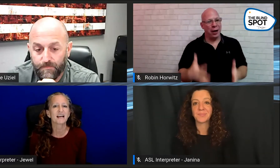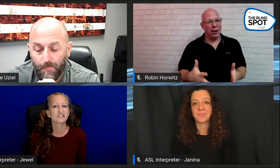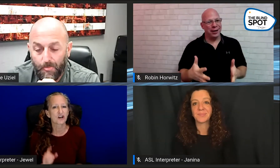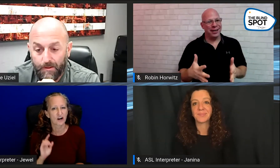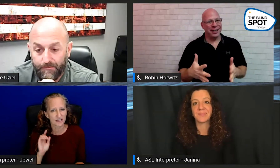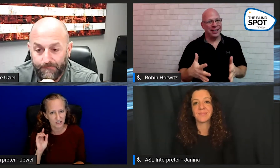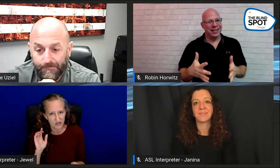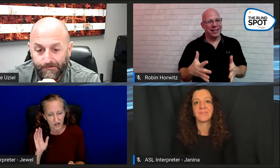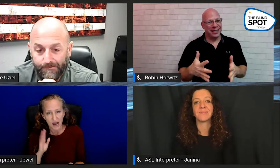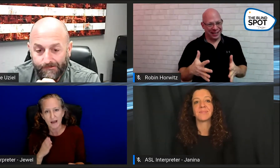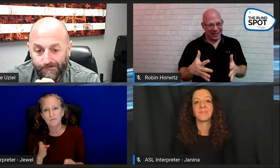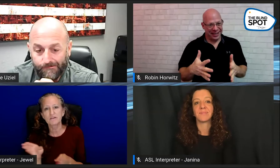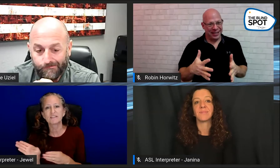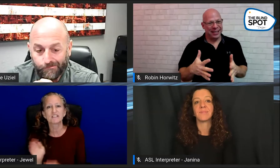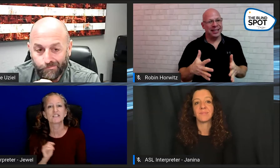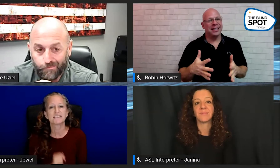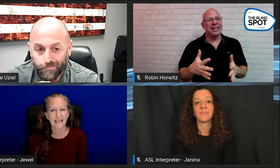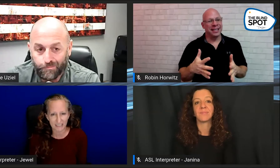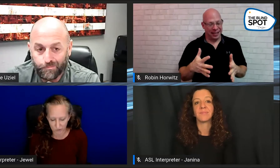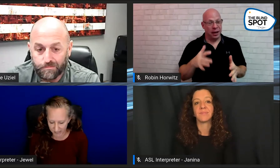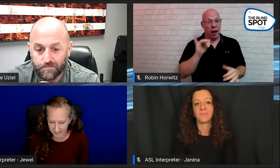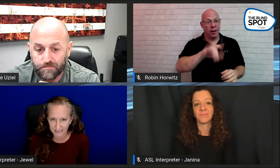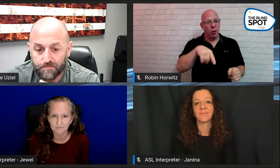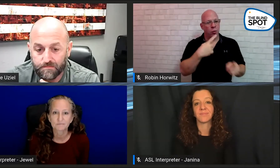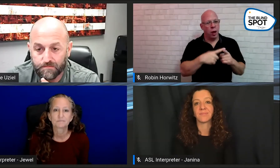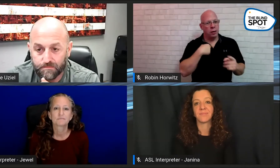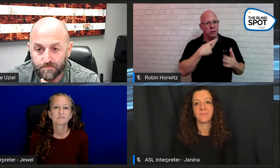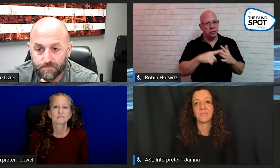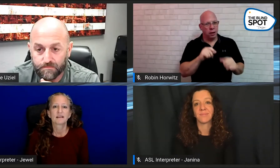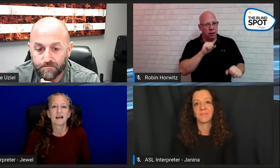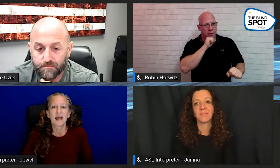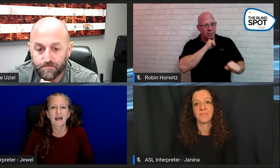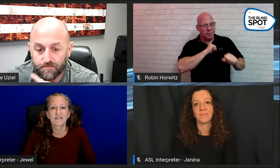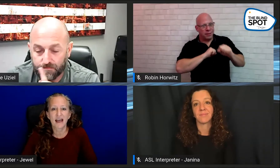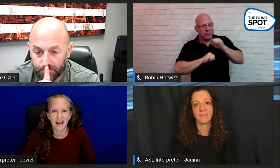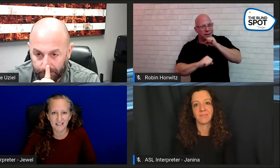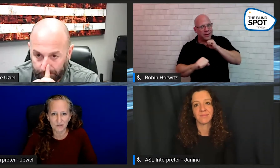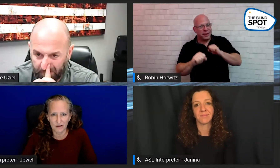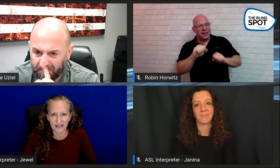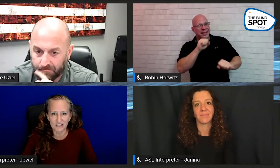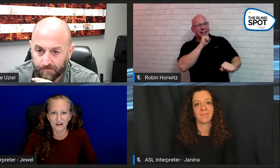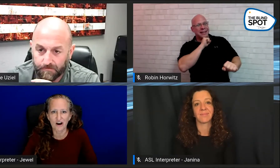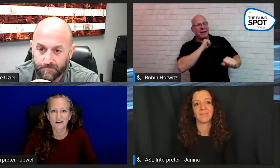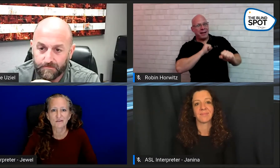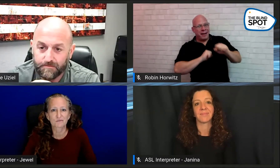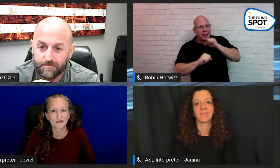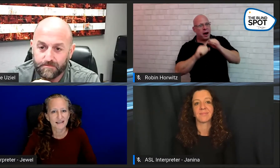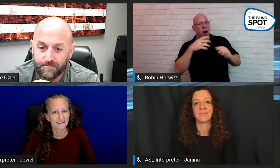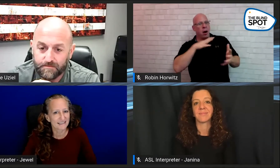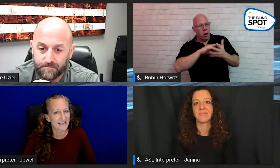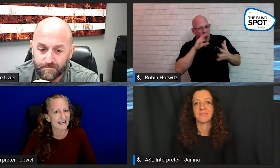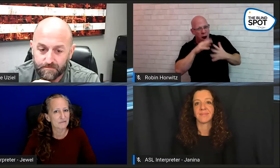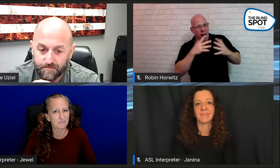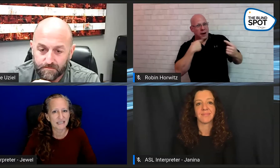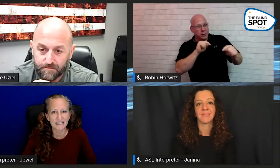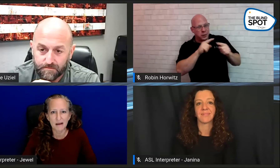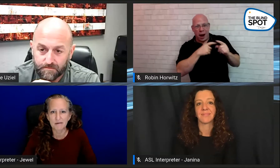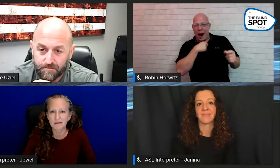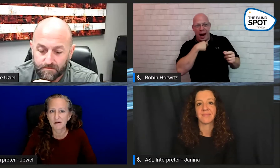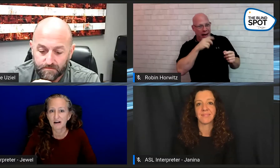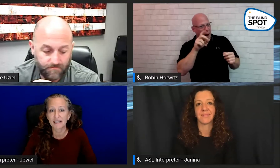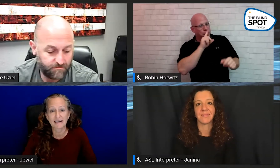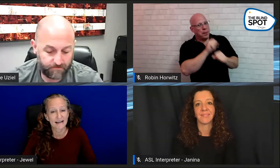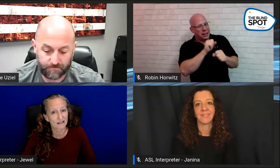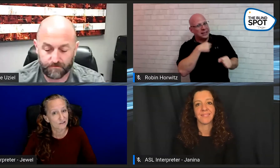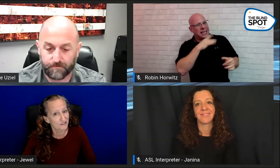then I moved into day trading. And that's when I started really getting beat up